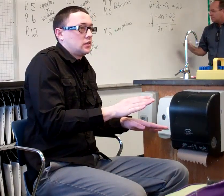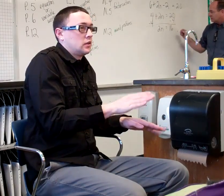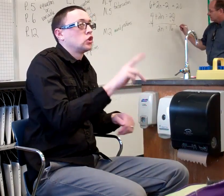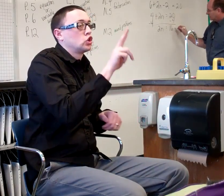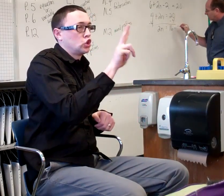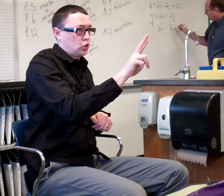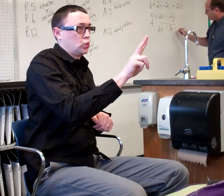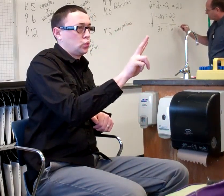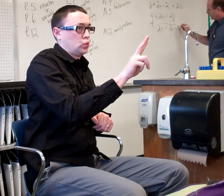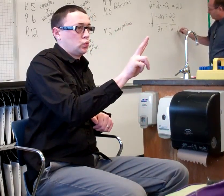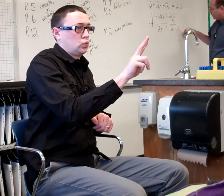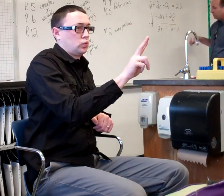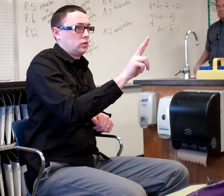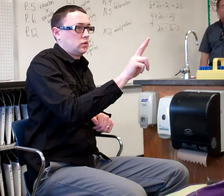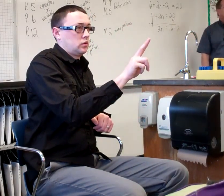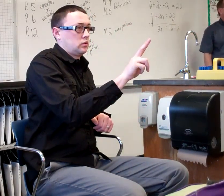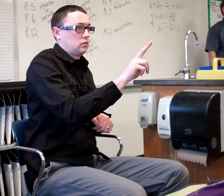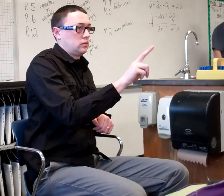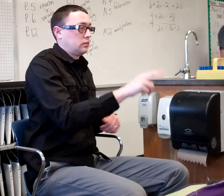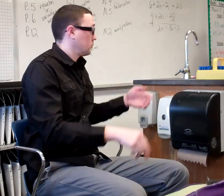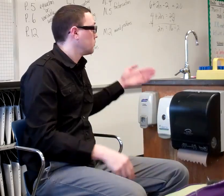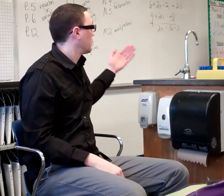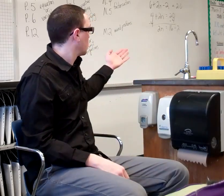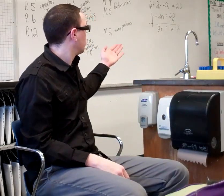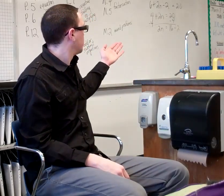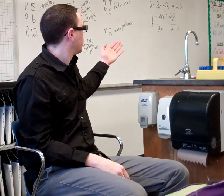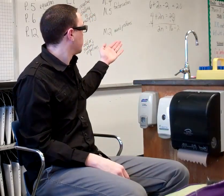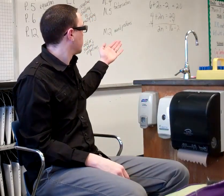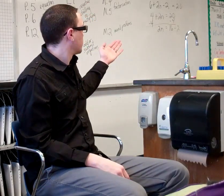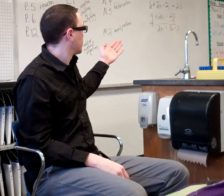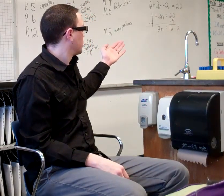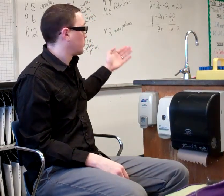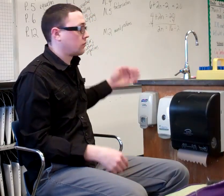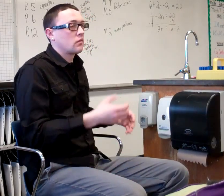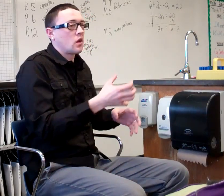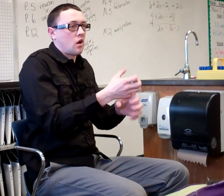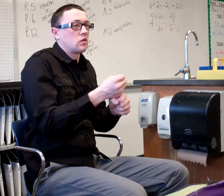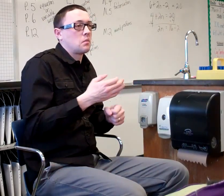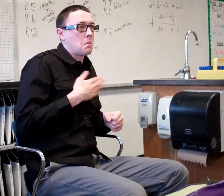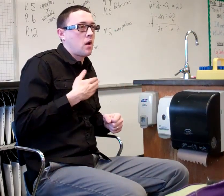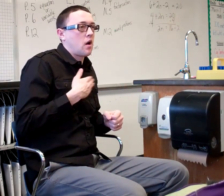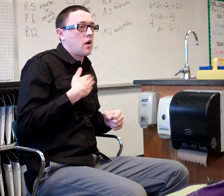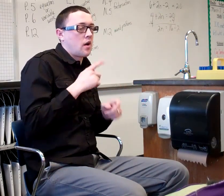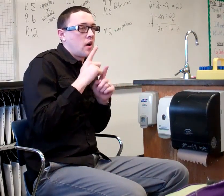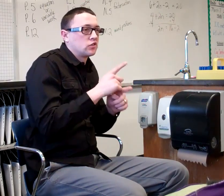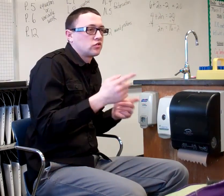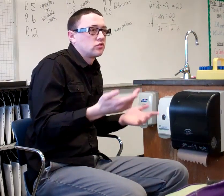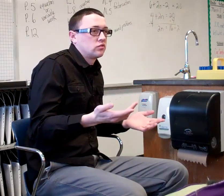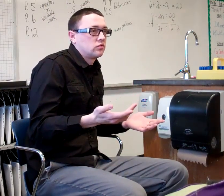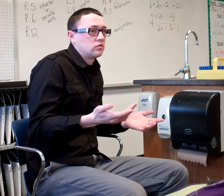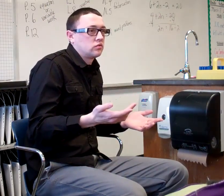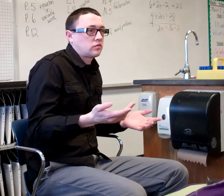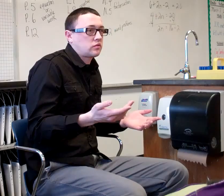2. Boom. I got my answer. I just